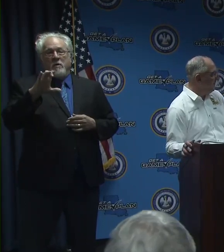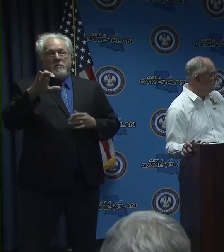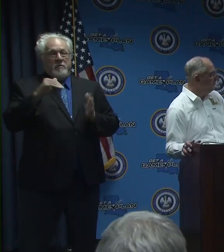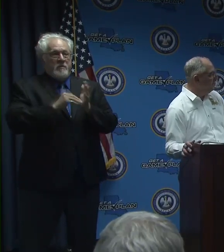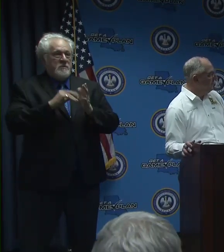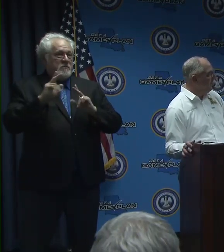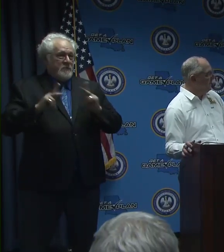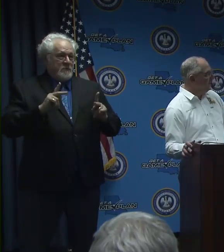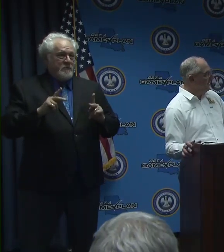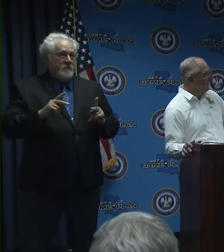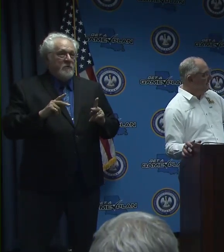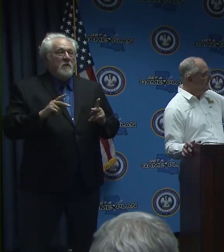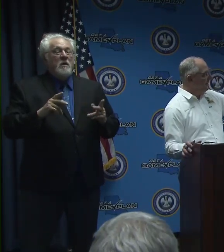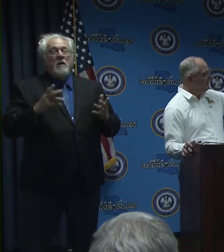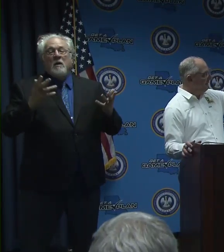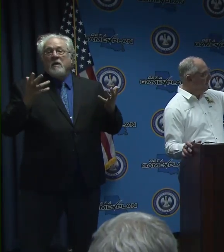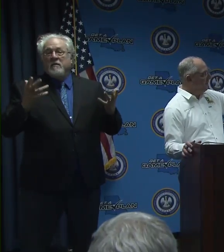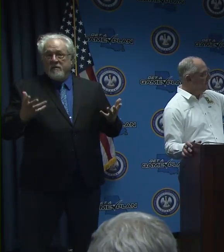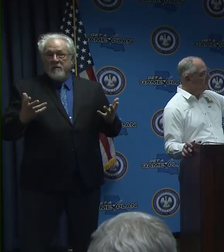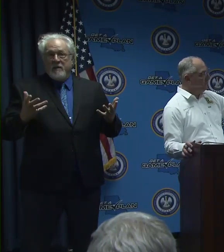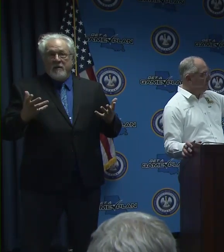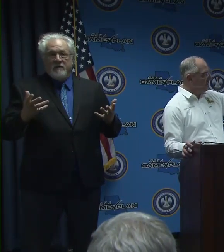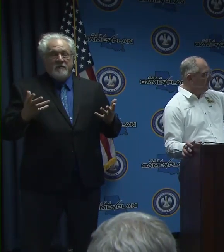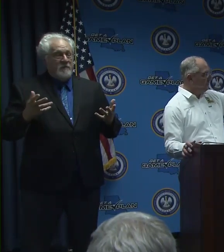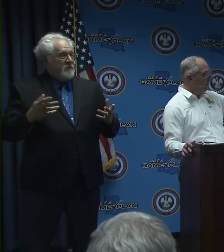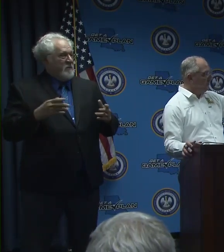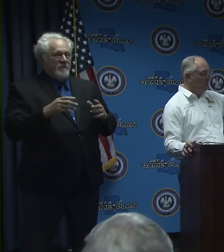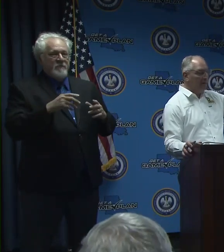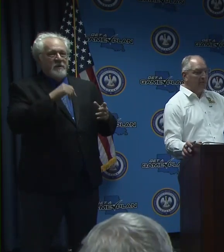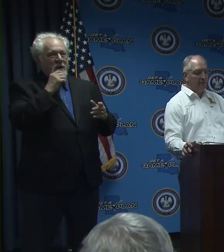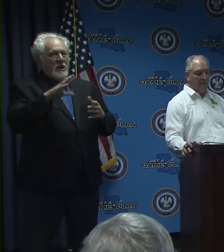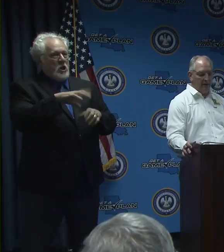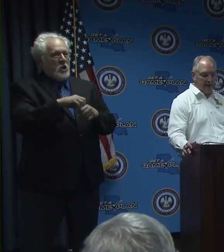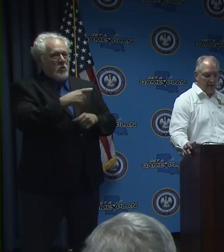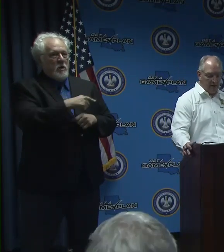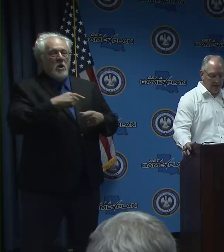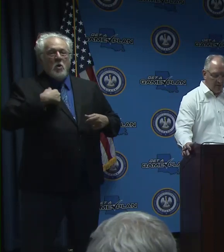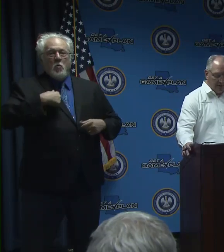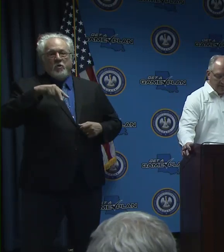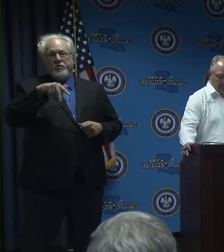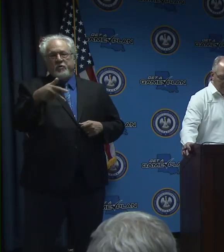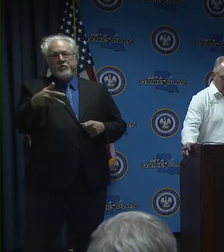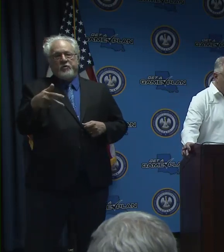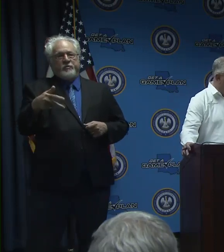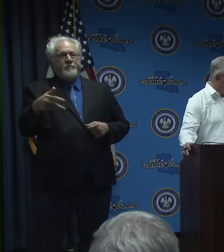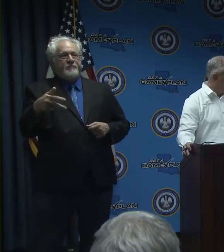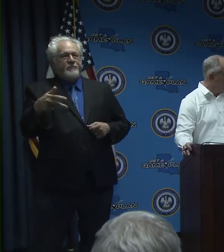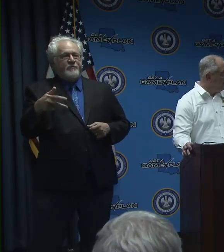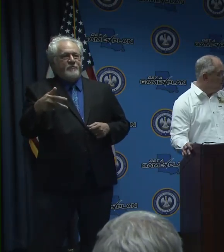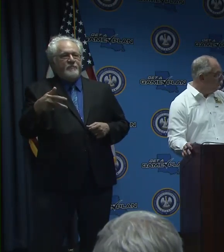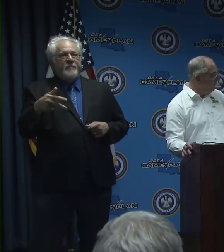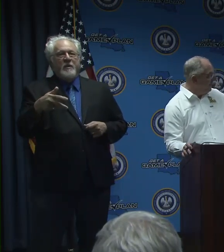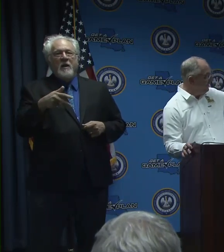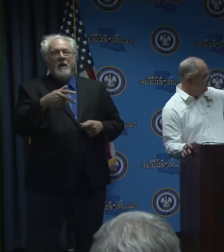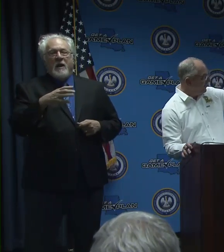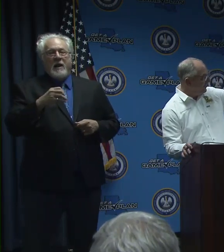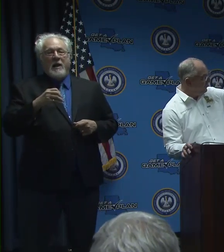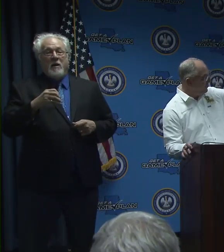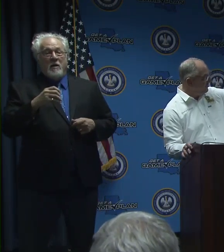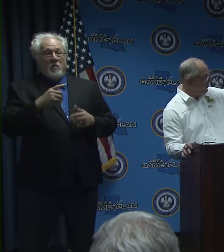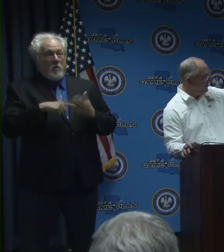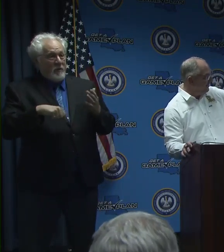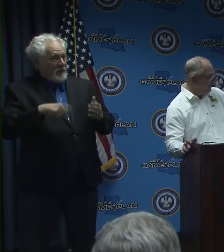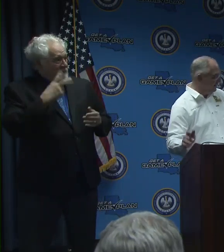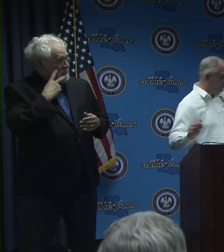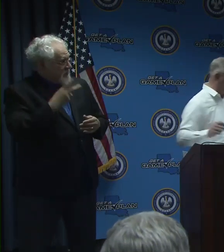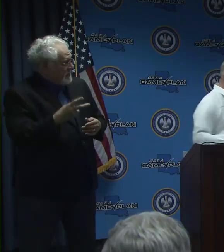case count, that they left it off this particular one. But we're number 3 in the country, and what we need to see is you